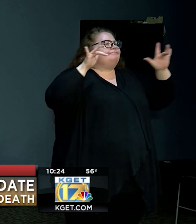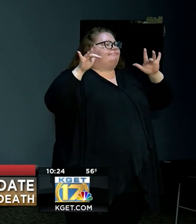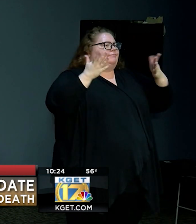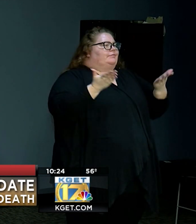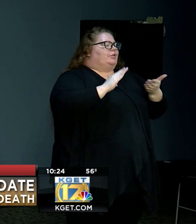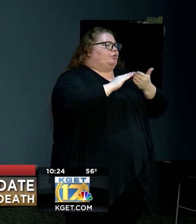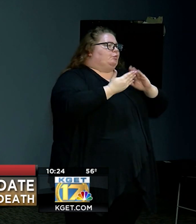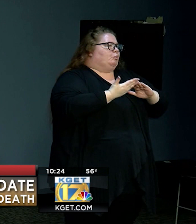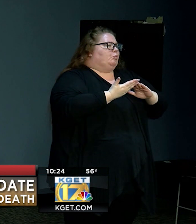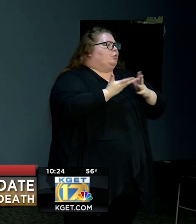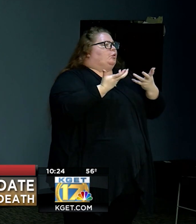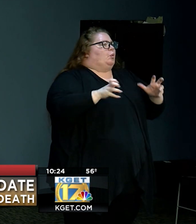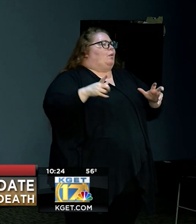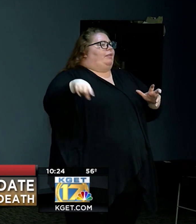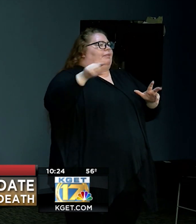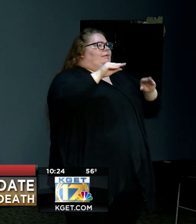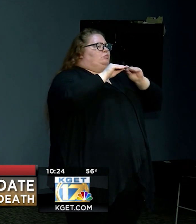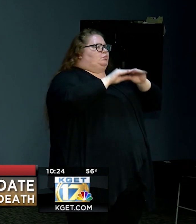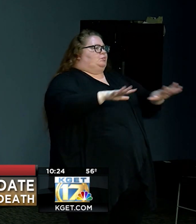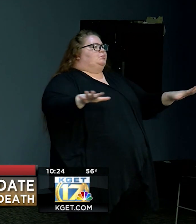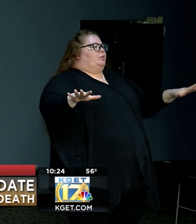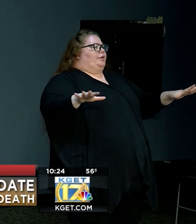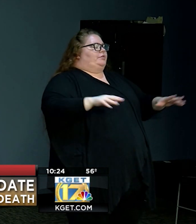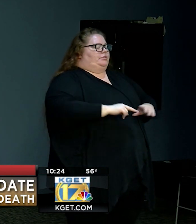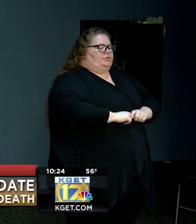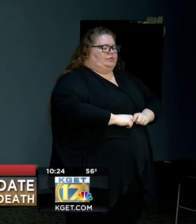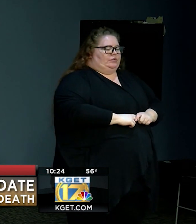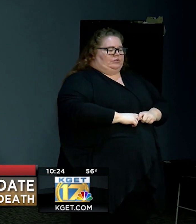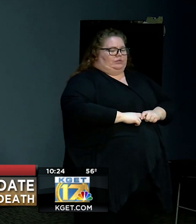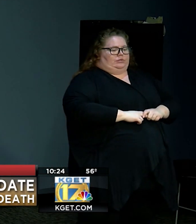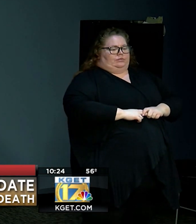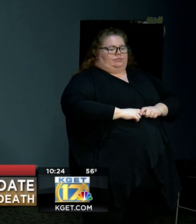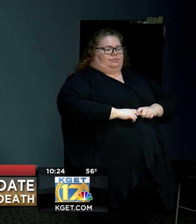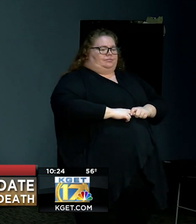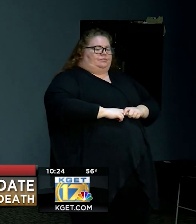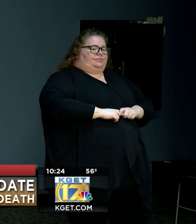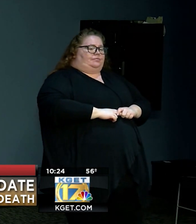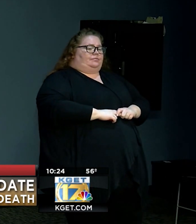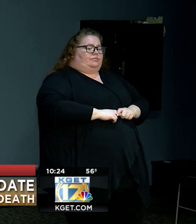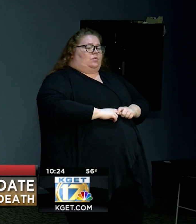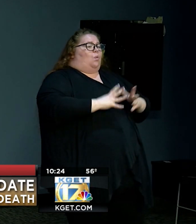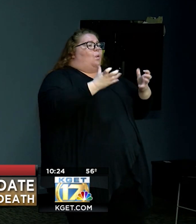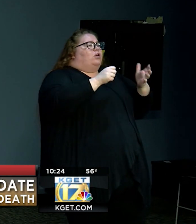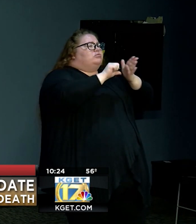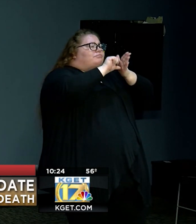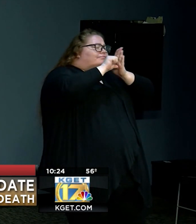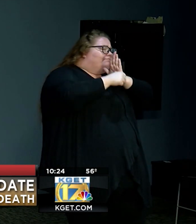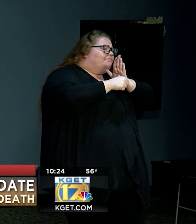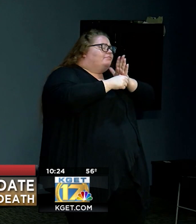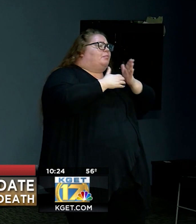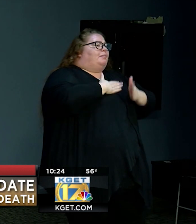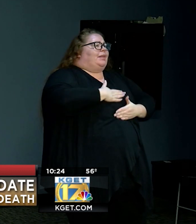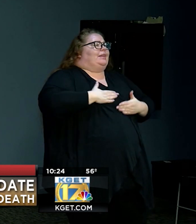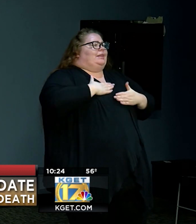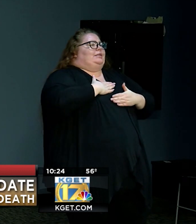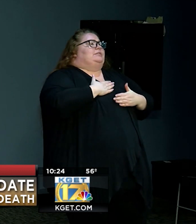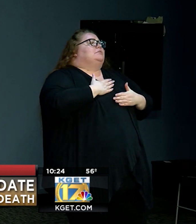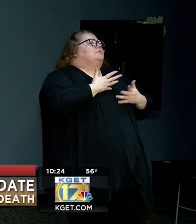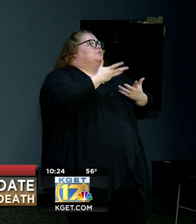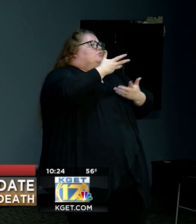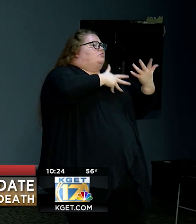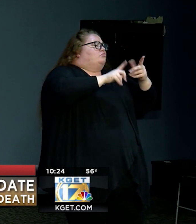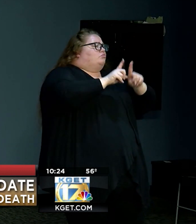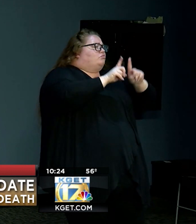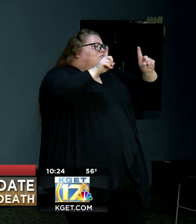can spread this disease. I will again reemphasize social distancing and or isolation. If an